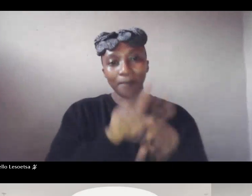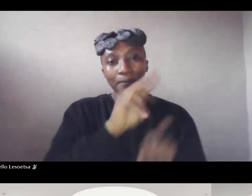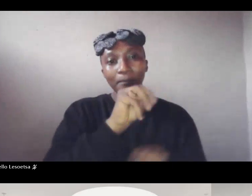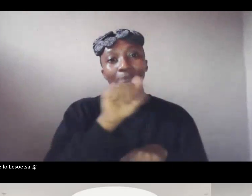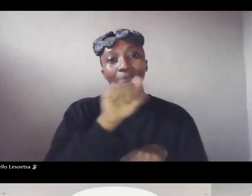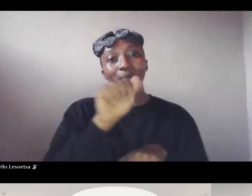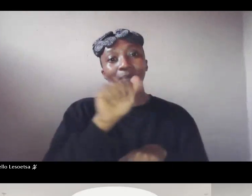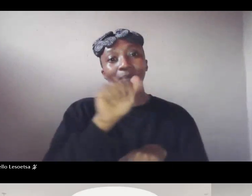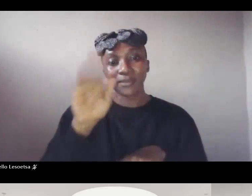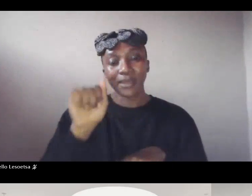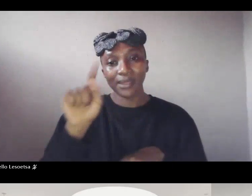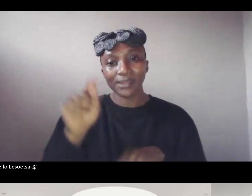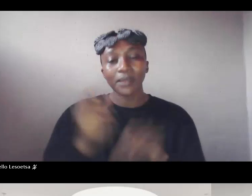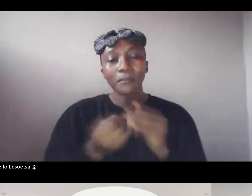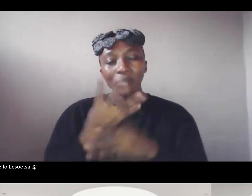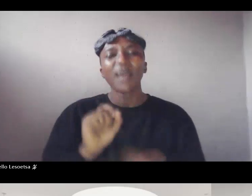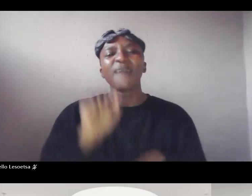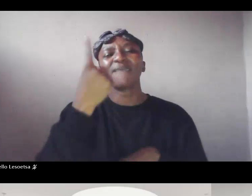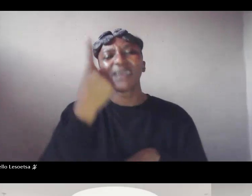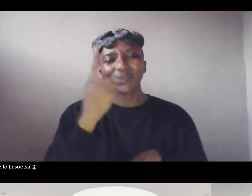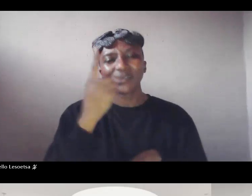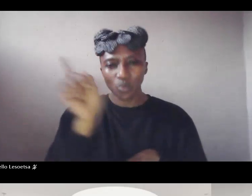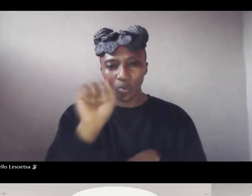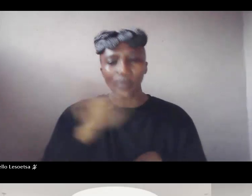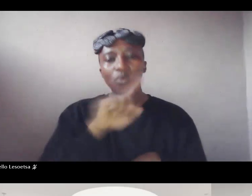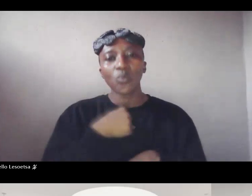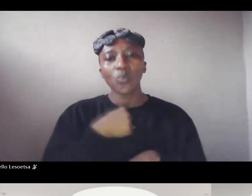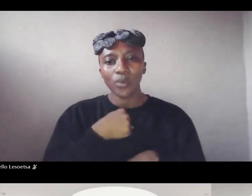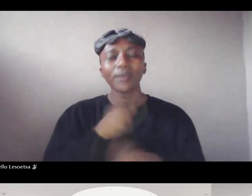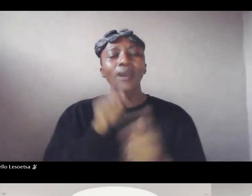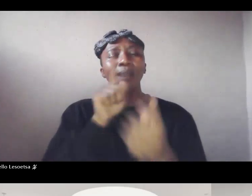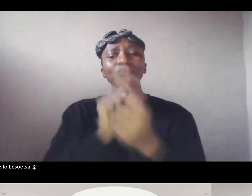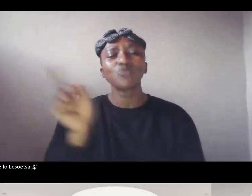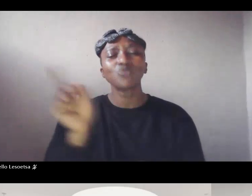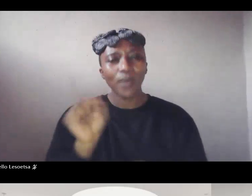First of all, what will be the approach to